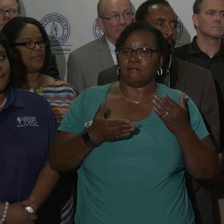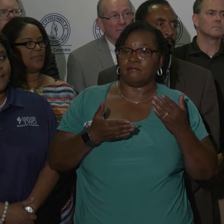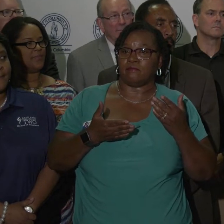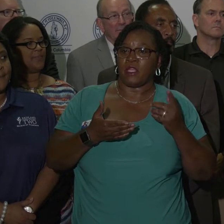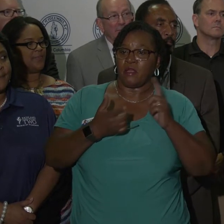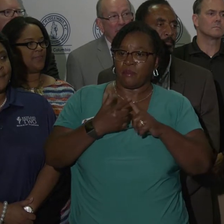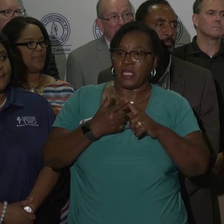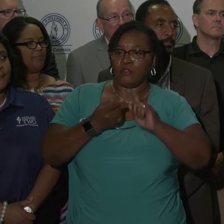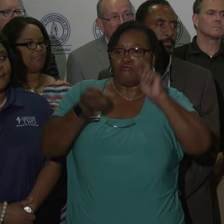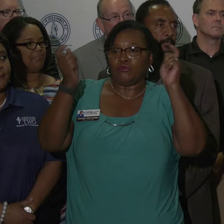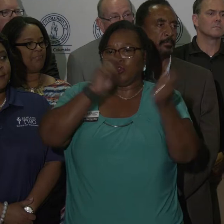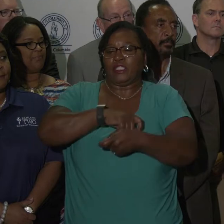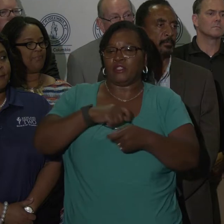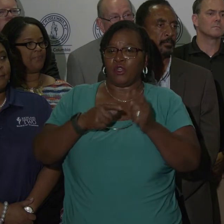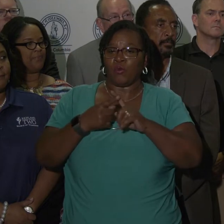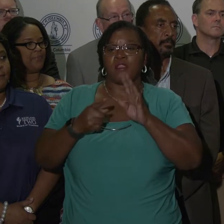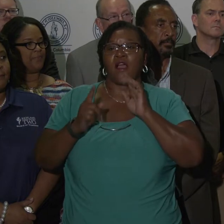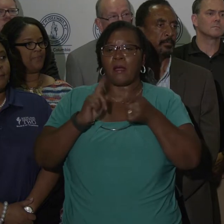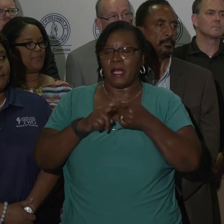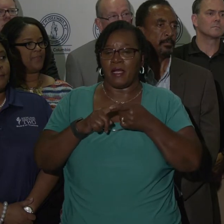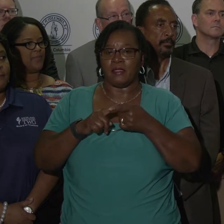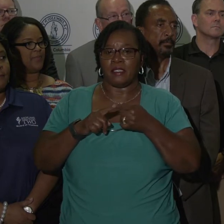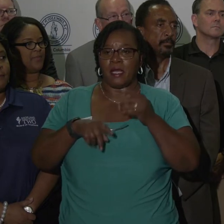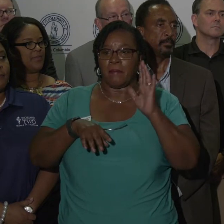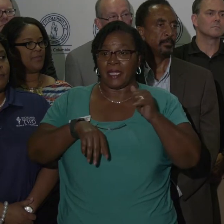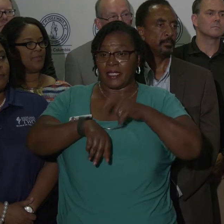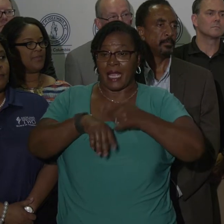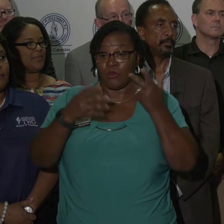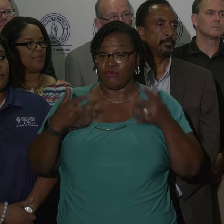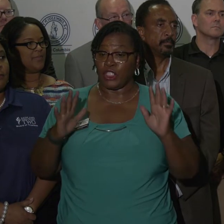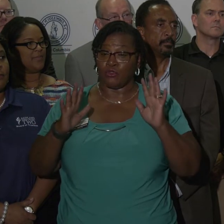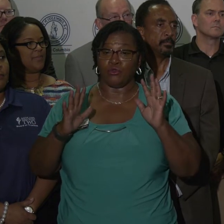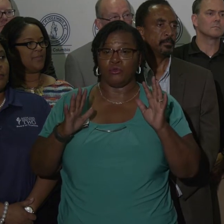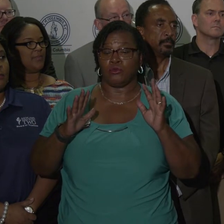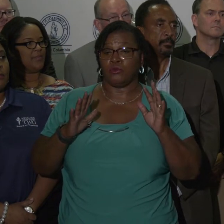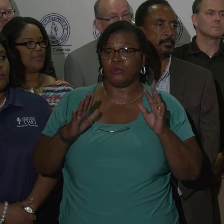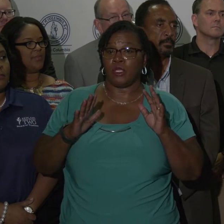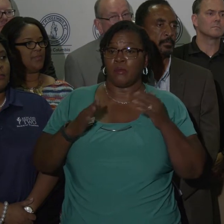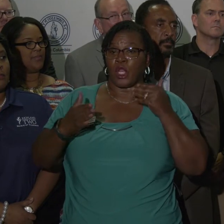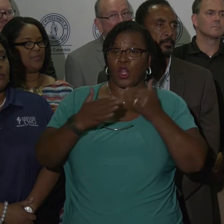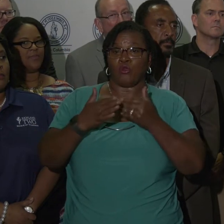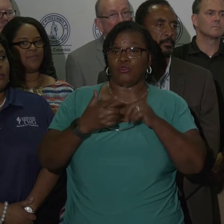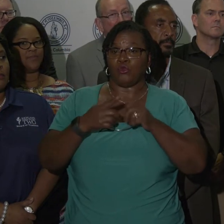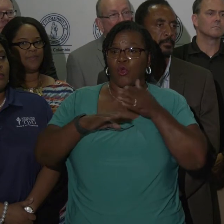have been, I think, revolutionary. We're talking about, by the time we're done,